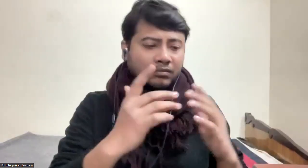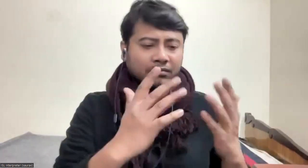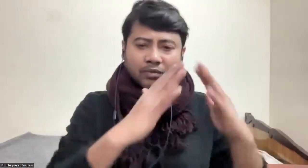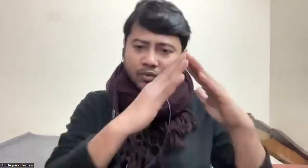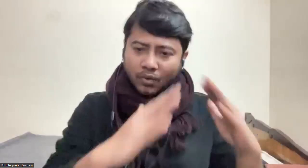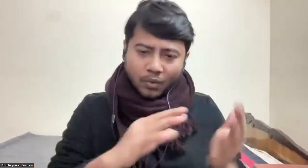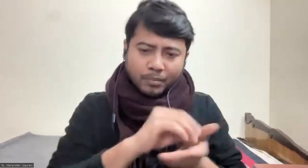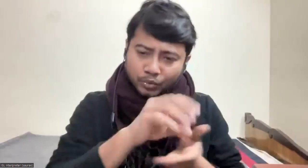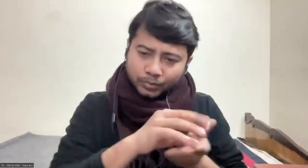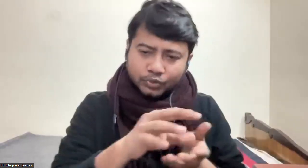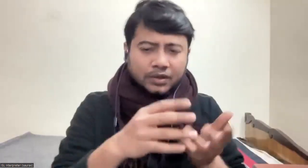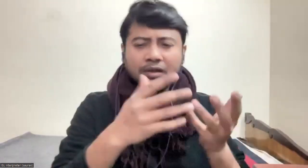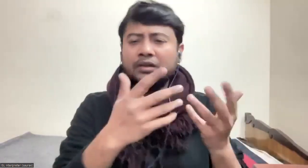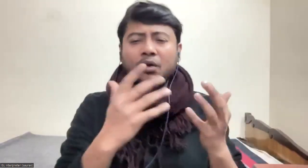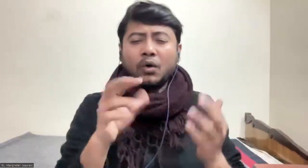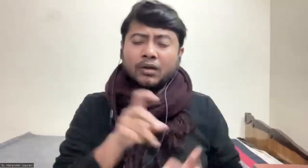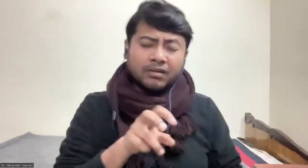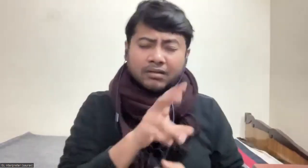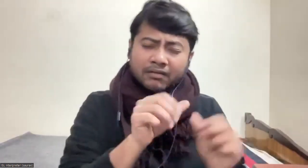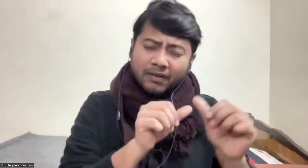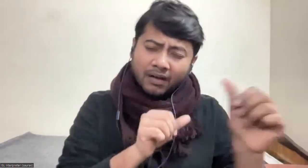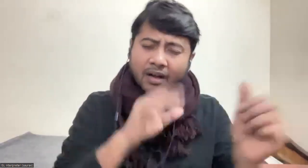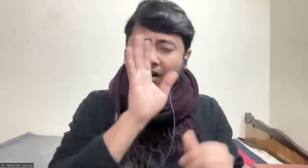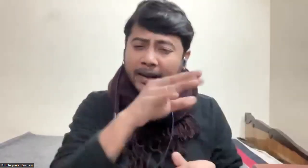If we want to develop our relationship with Krishna,